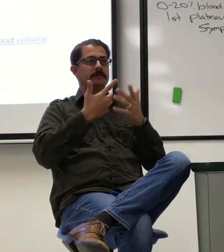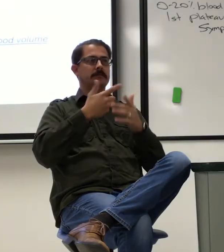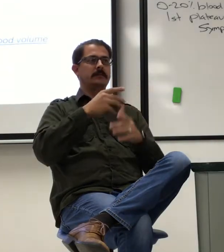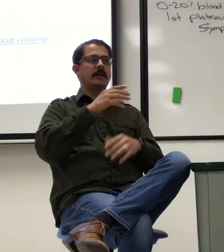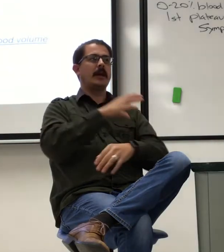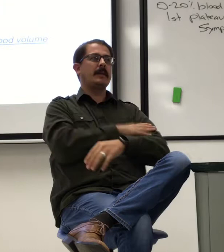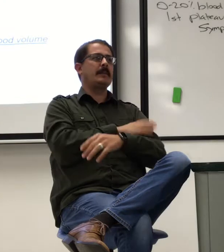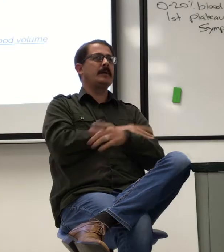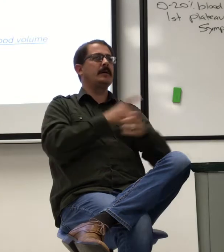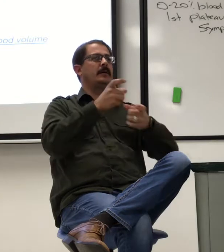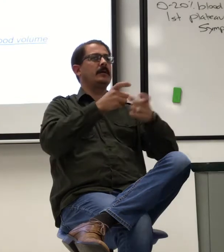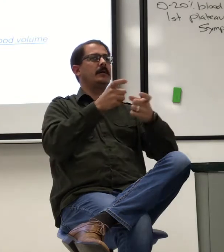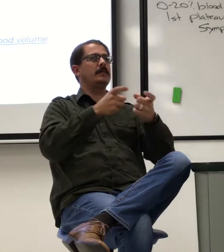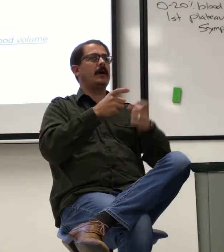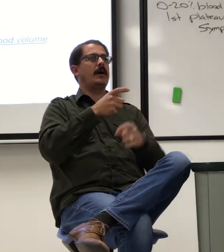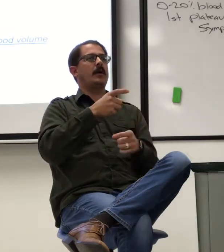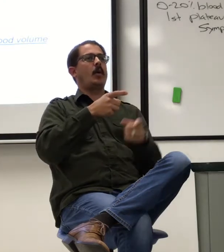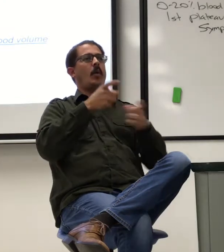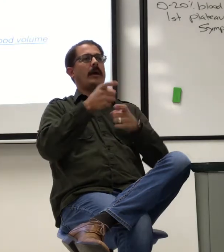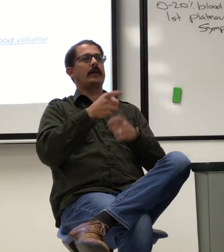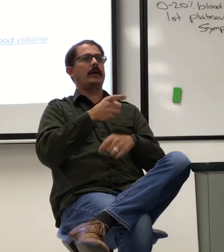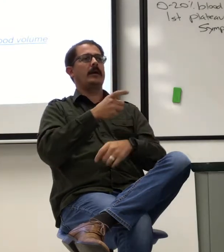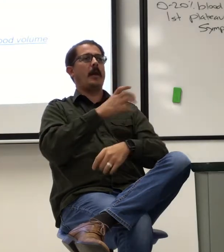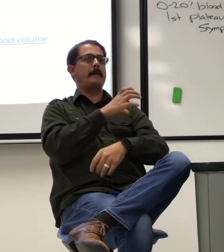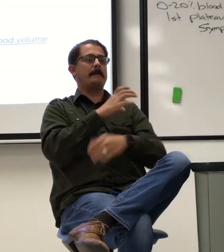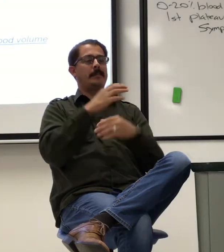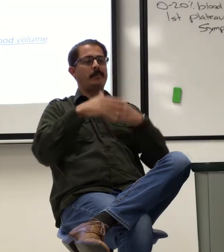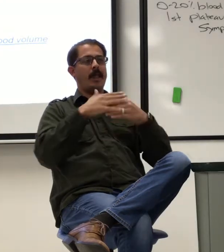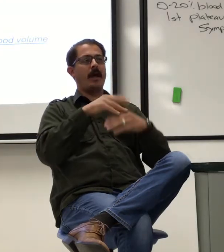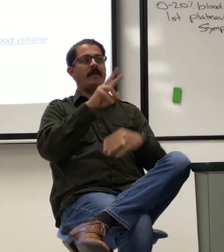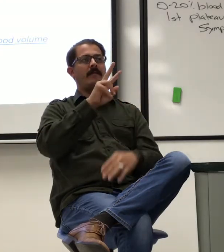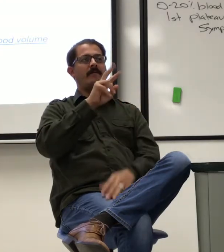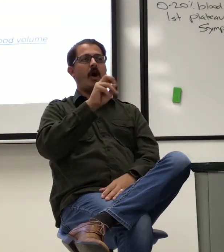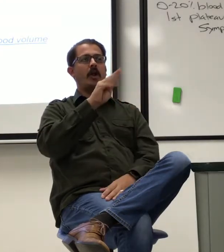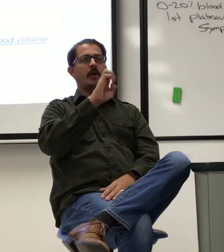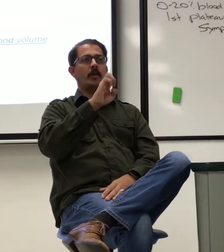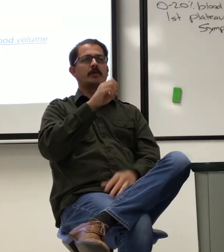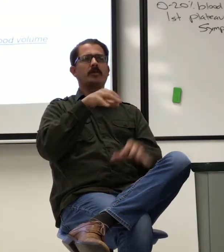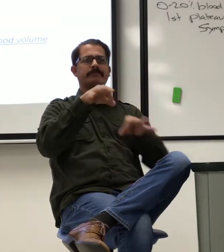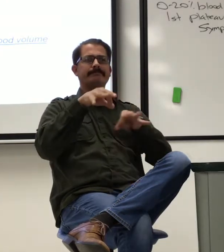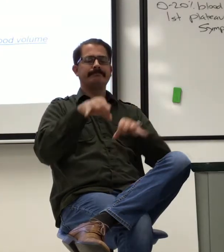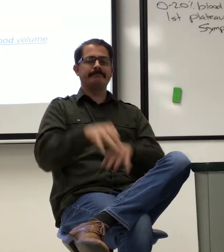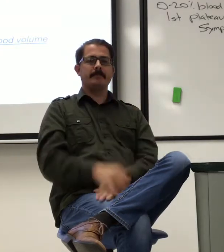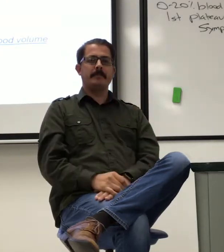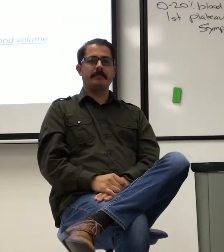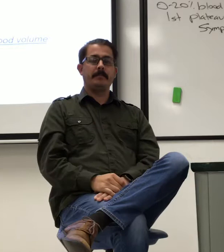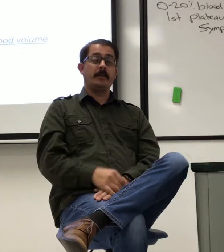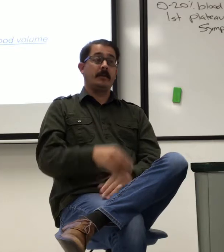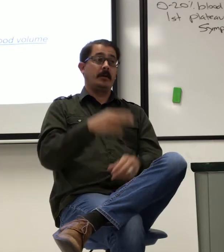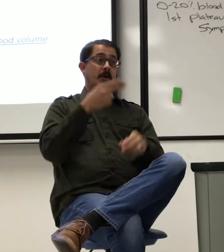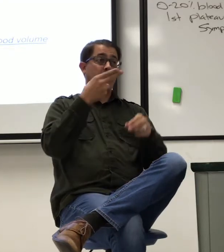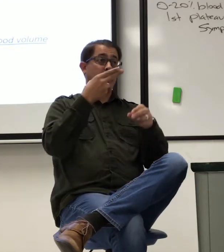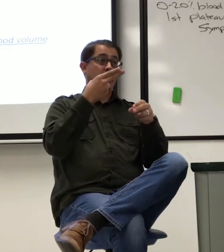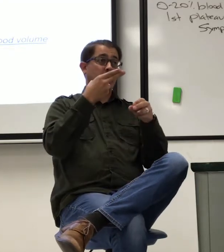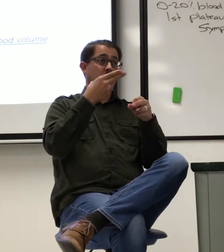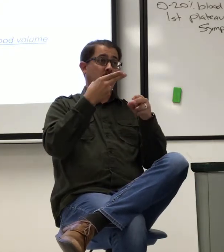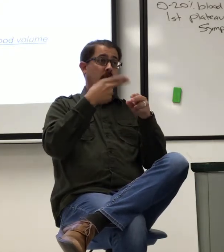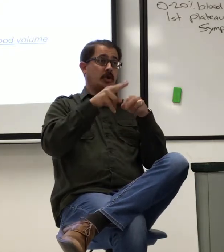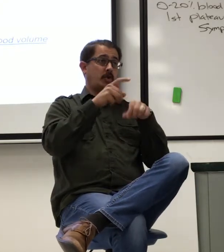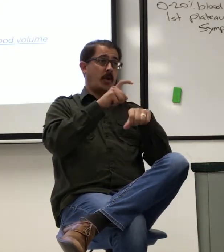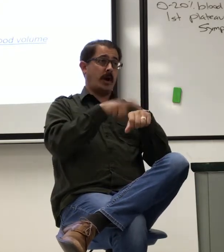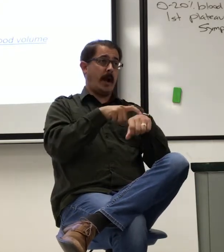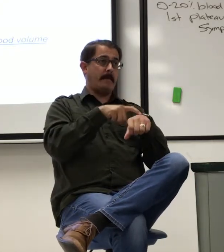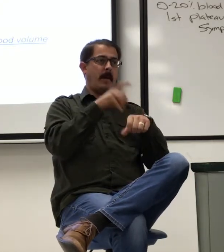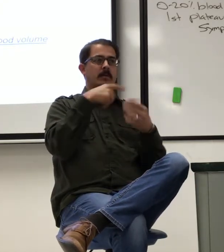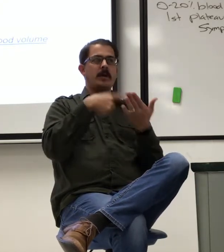BP is regulated by regulating blood volume. So just to kind of distill it down, over a short term, I'll talk about this